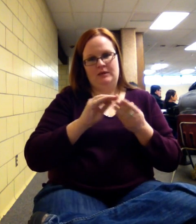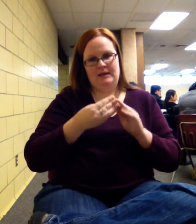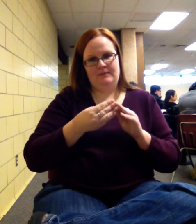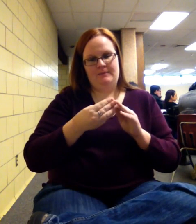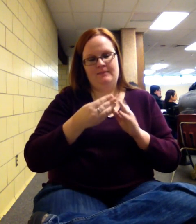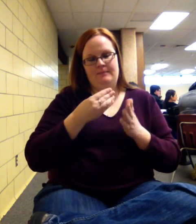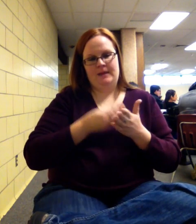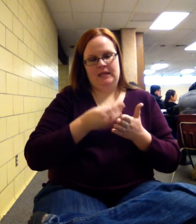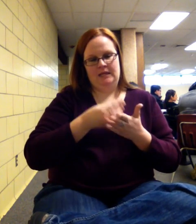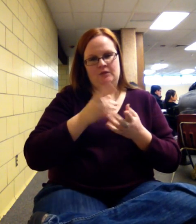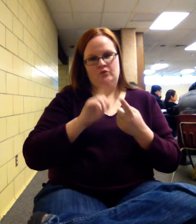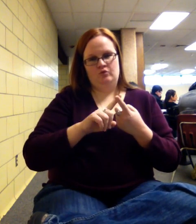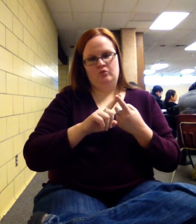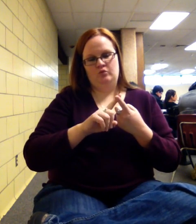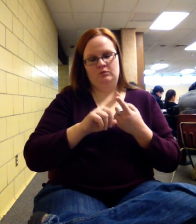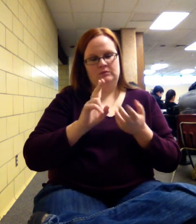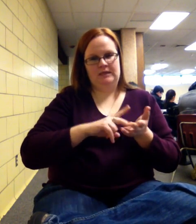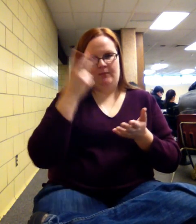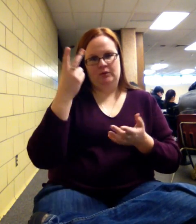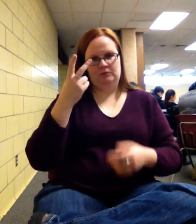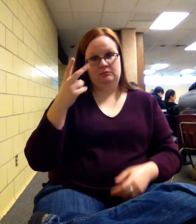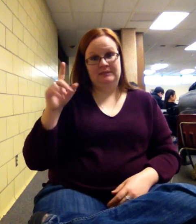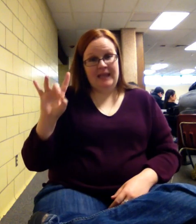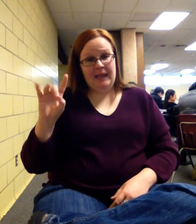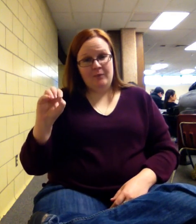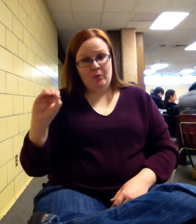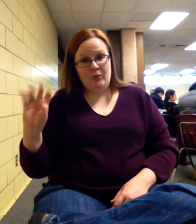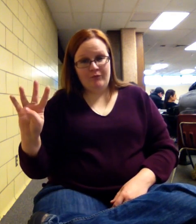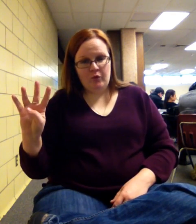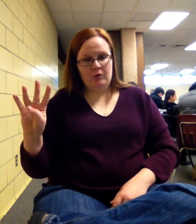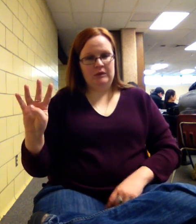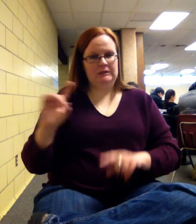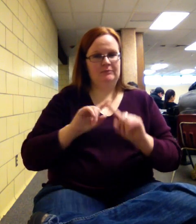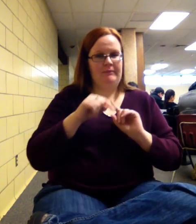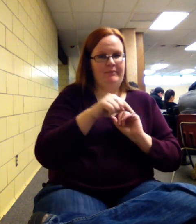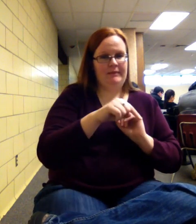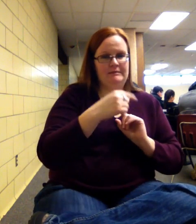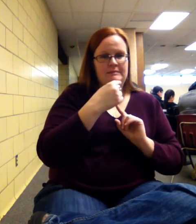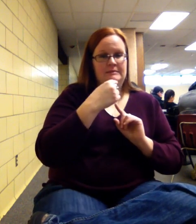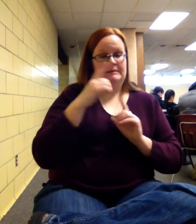take 8.04 years, and that's saying that you have no taxes, no commissions, no brokerage fees,